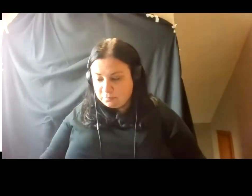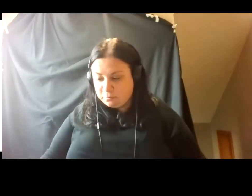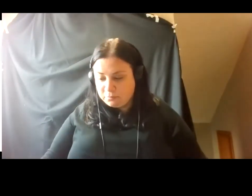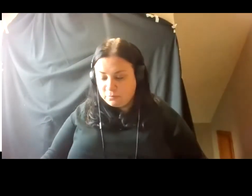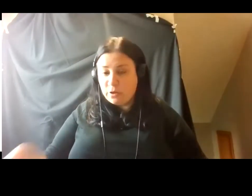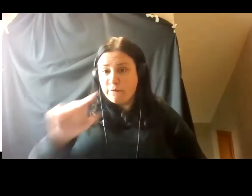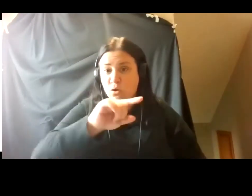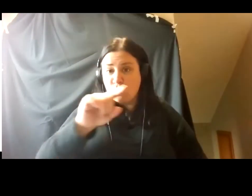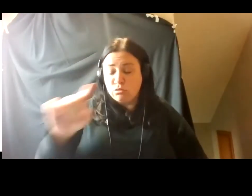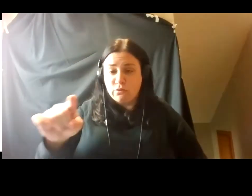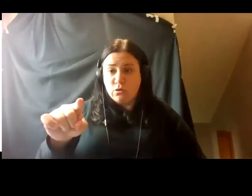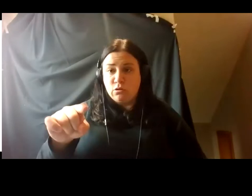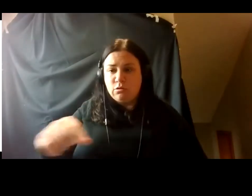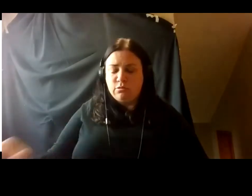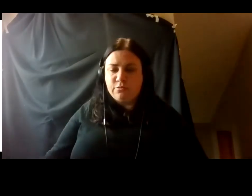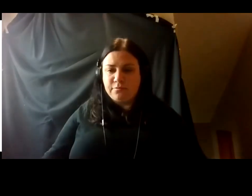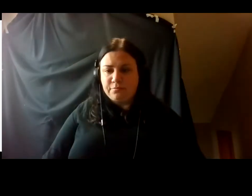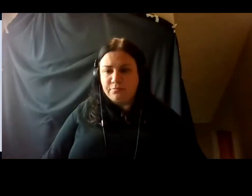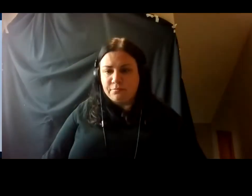you, I'll pull up